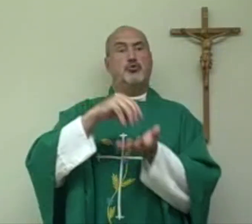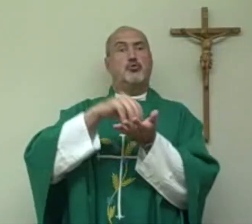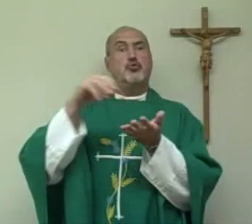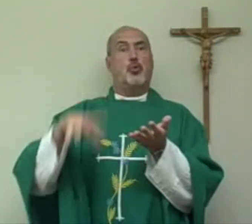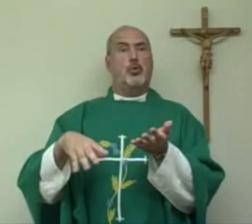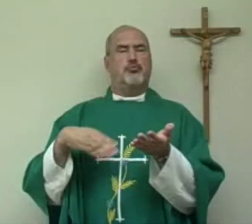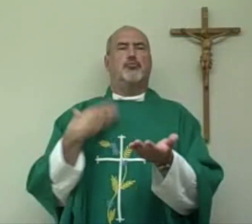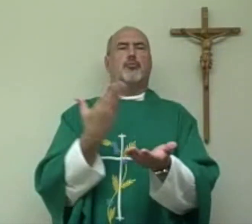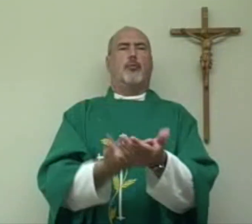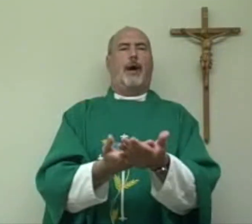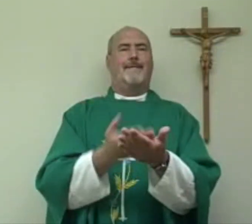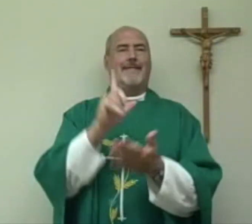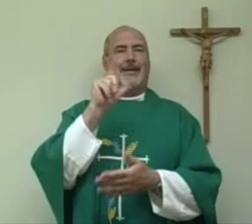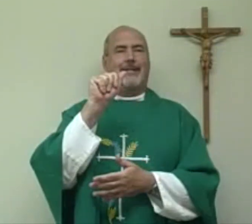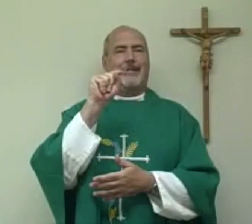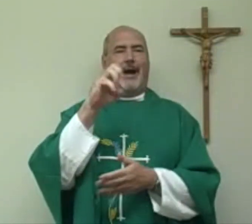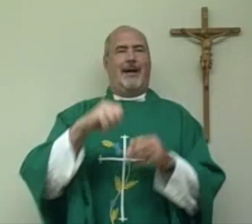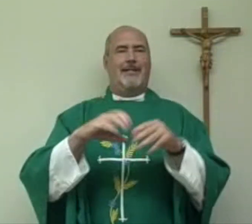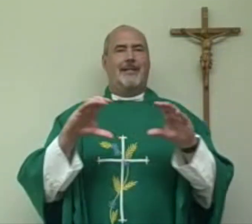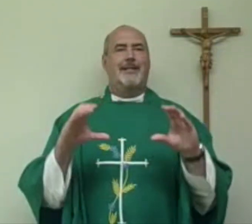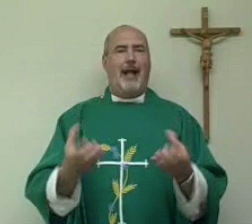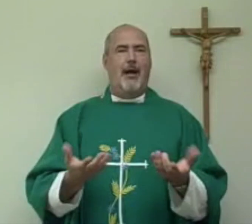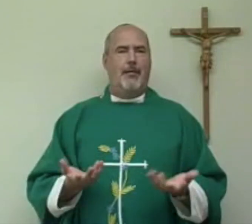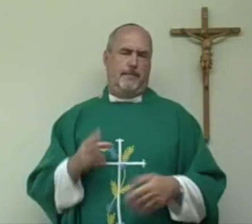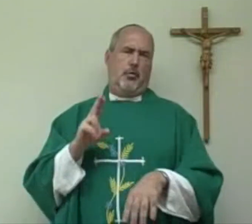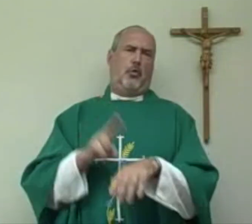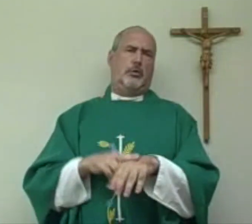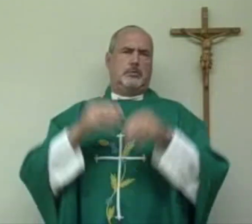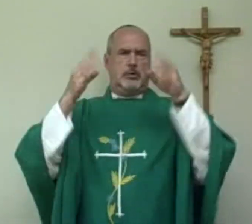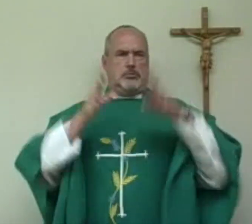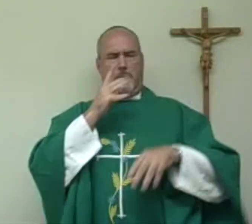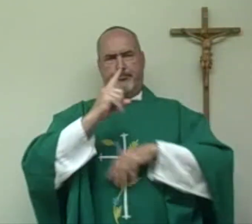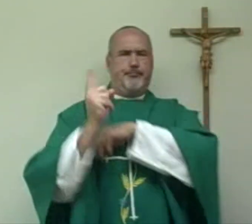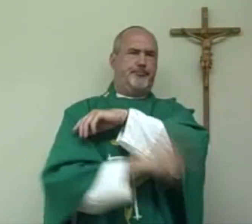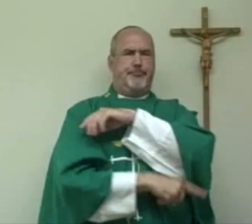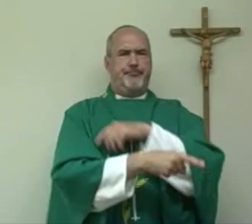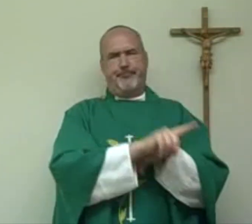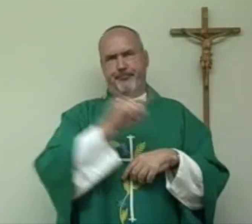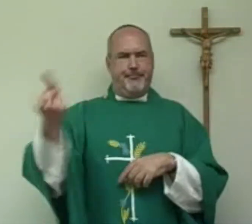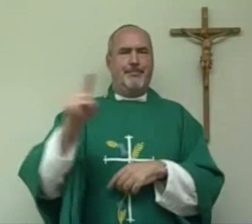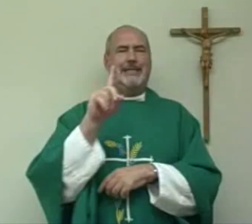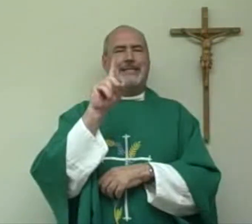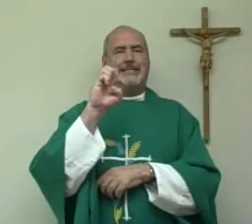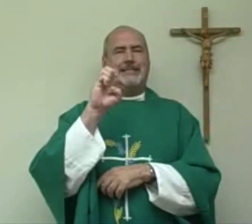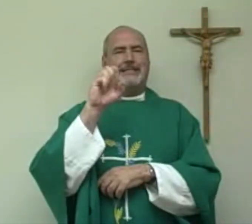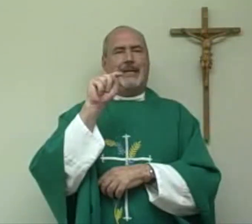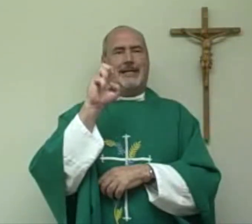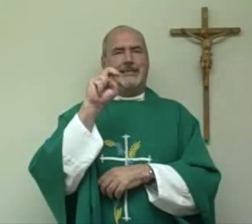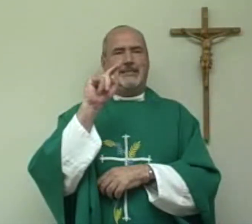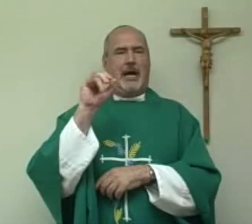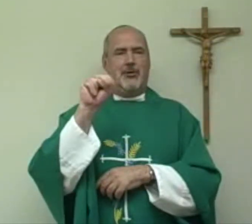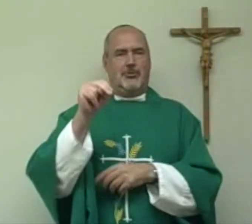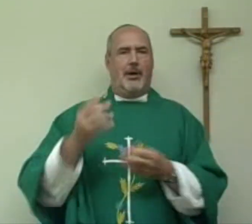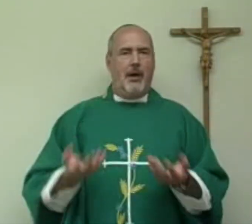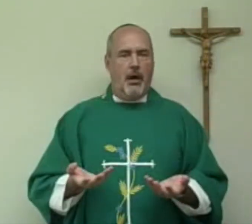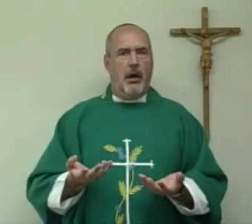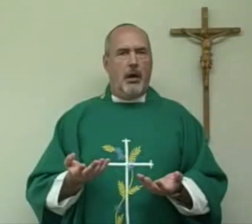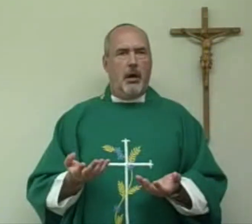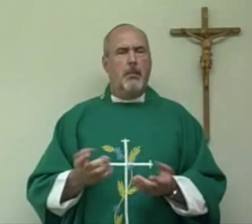example. Take a student who shows up late for class. Well, of course, we would expect the teacher to punish them